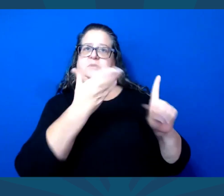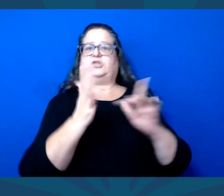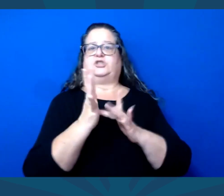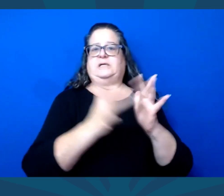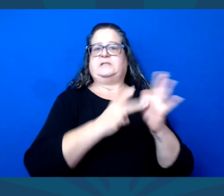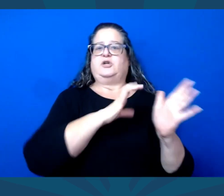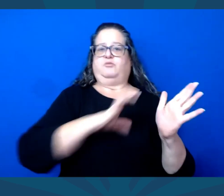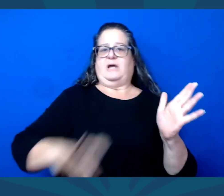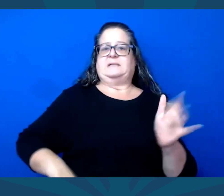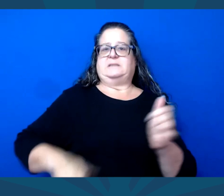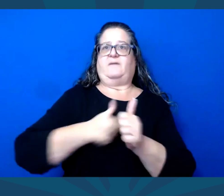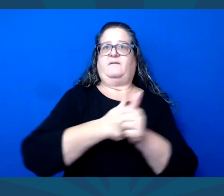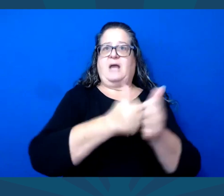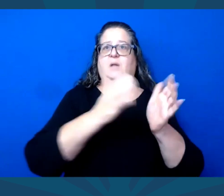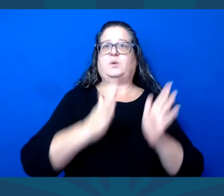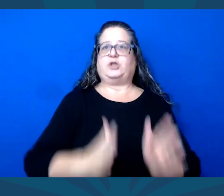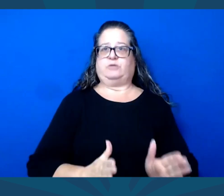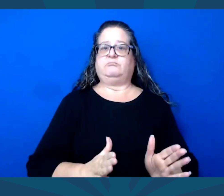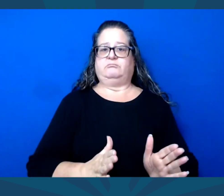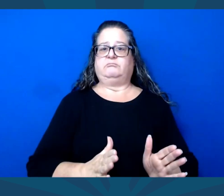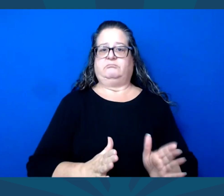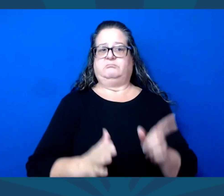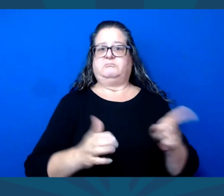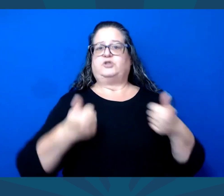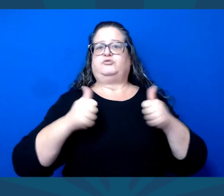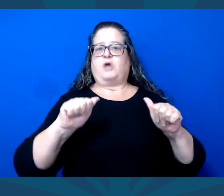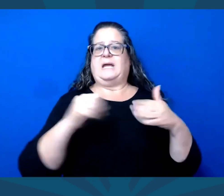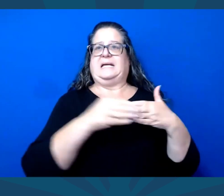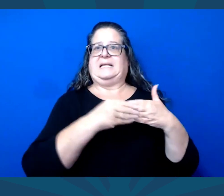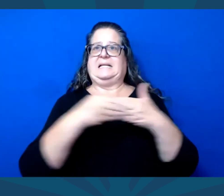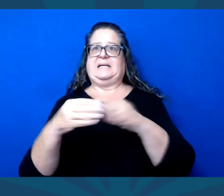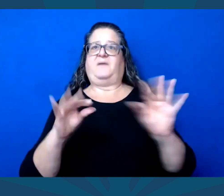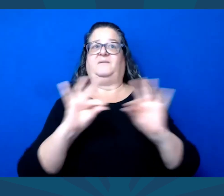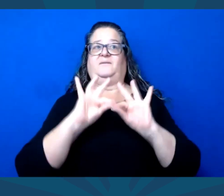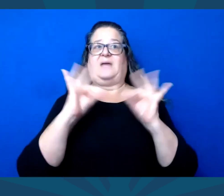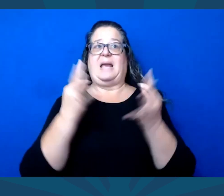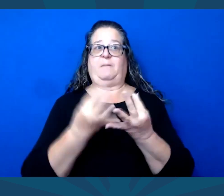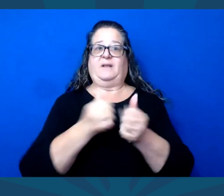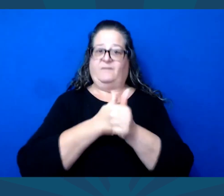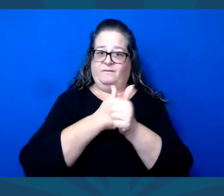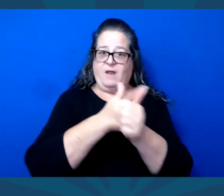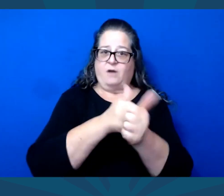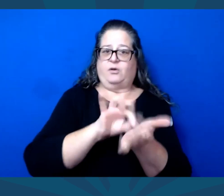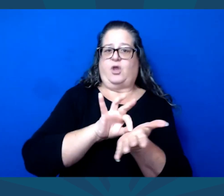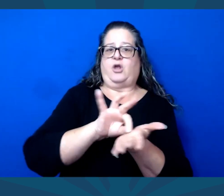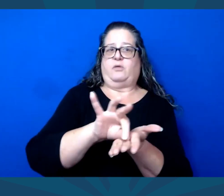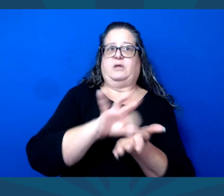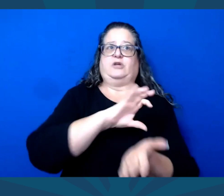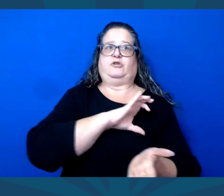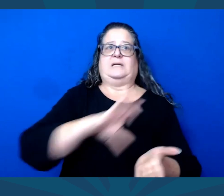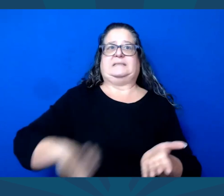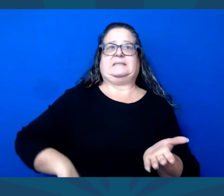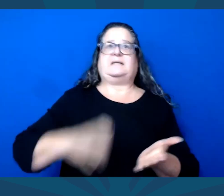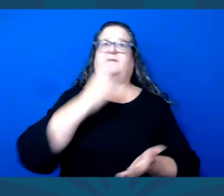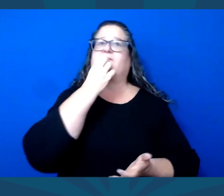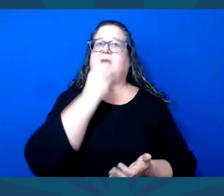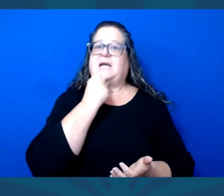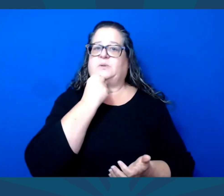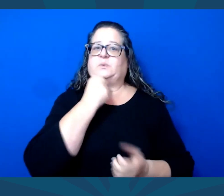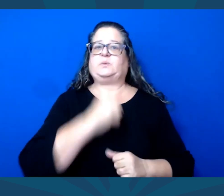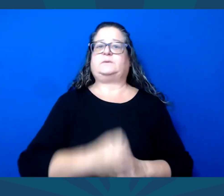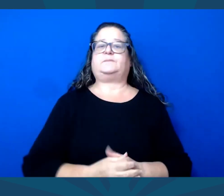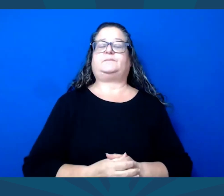standing up for the preservation of their freedoms for future generations and for you, because I'm deeply